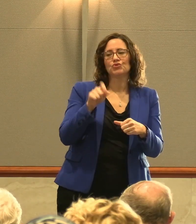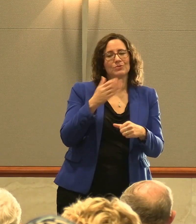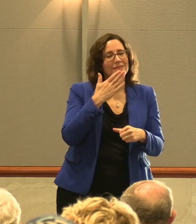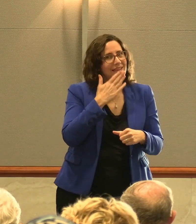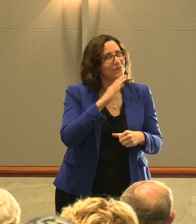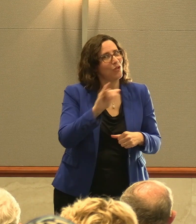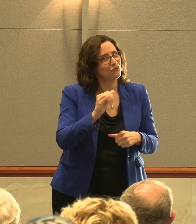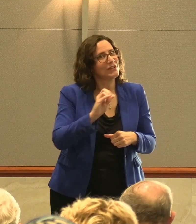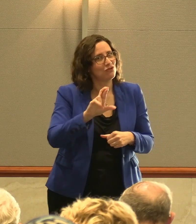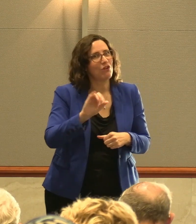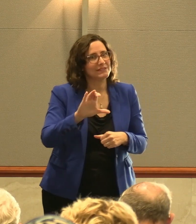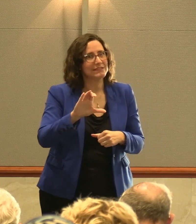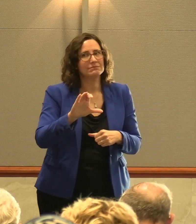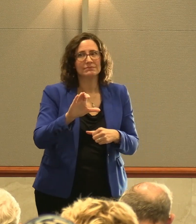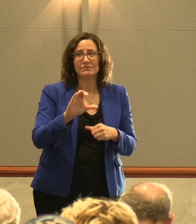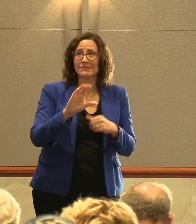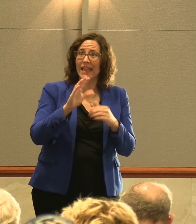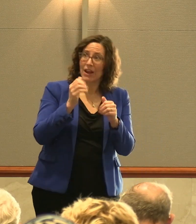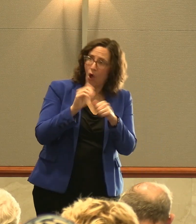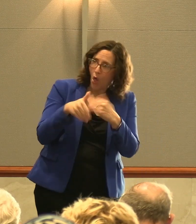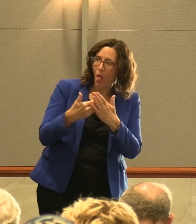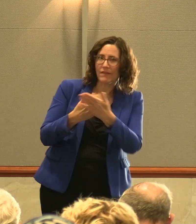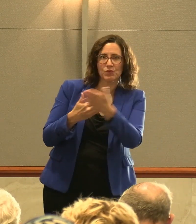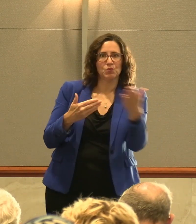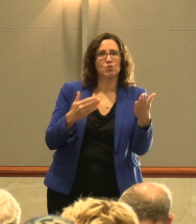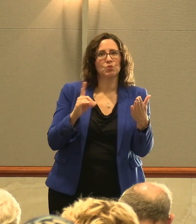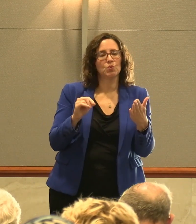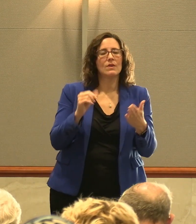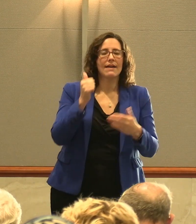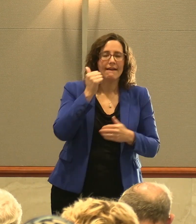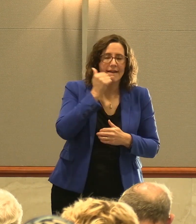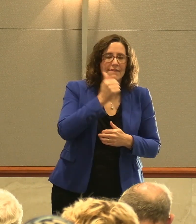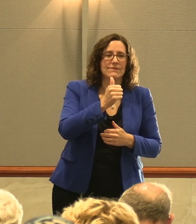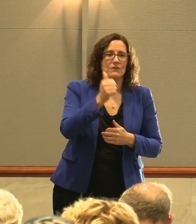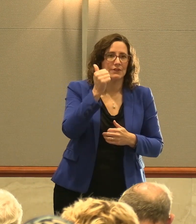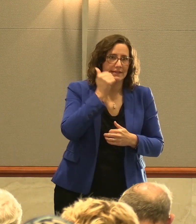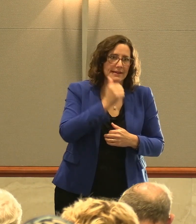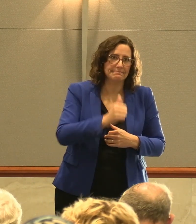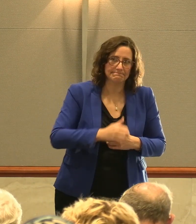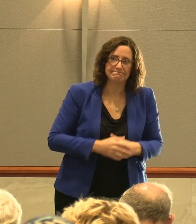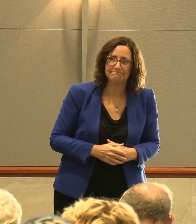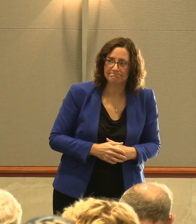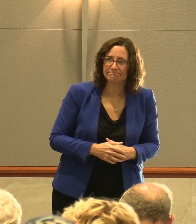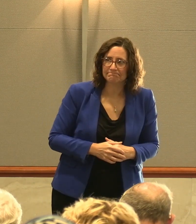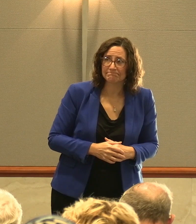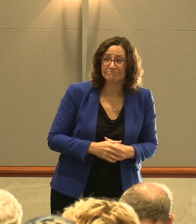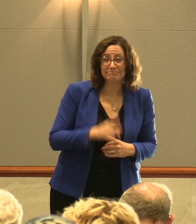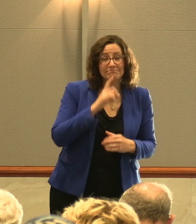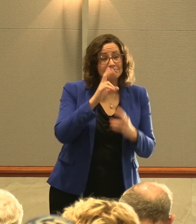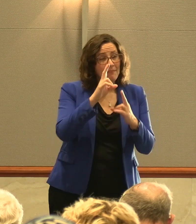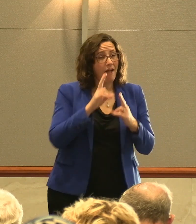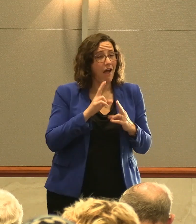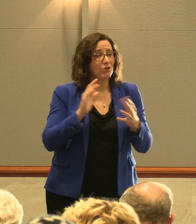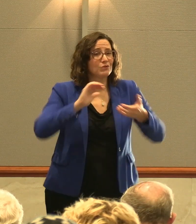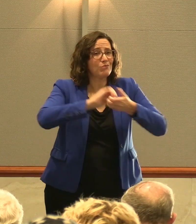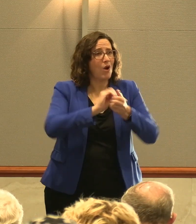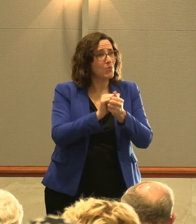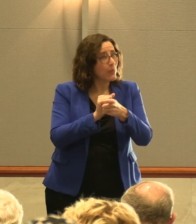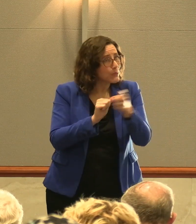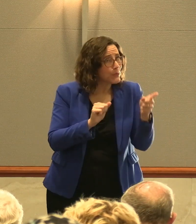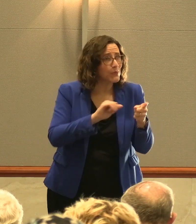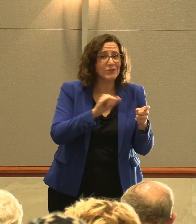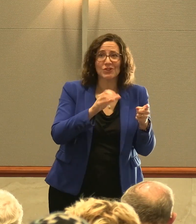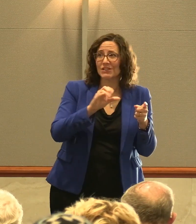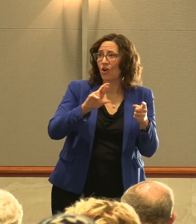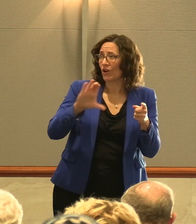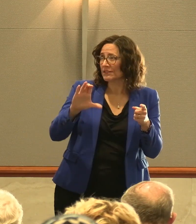to JCRC and for what all of you do every single day. It is a privilege to be partnering with you and